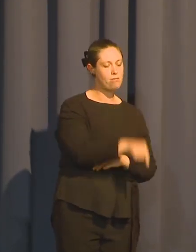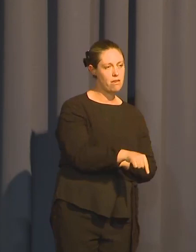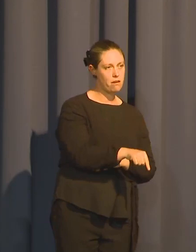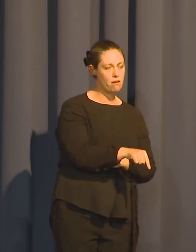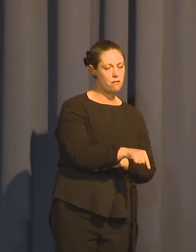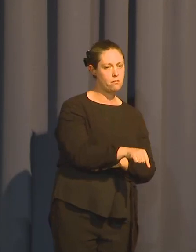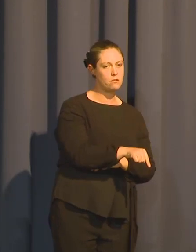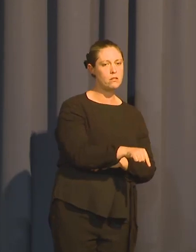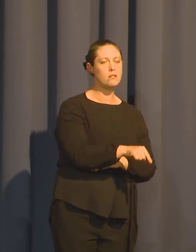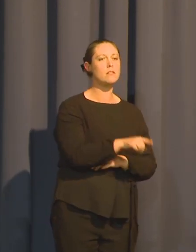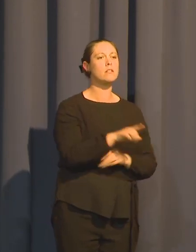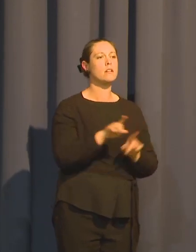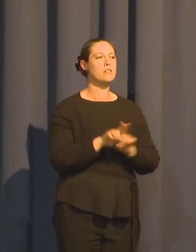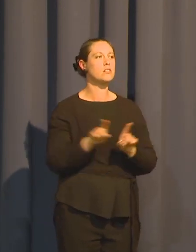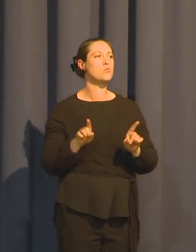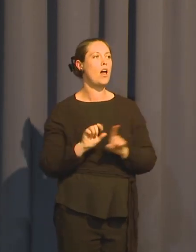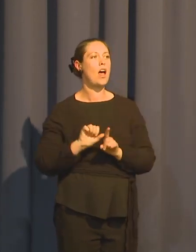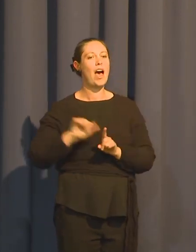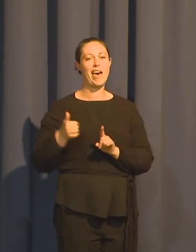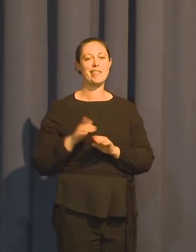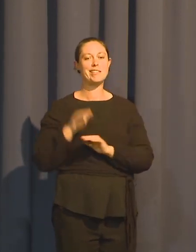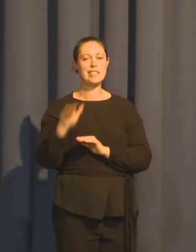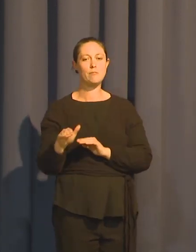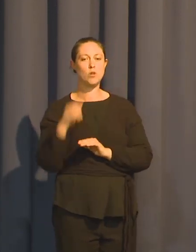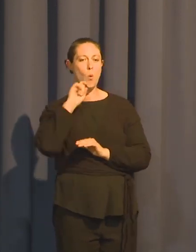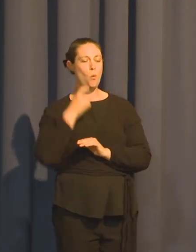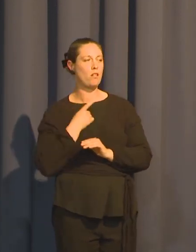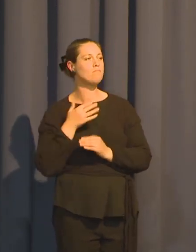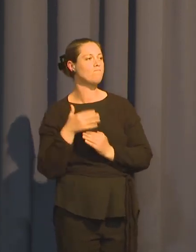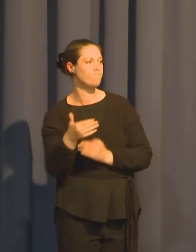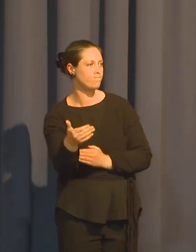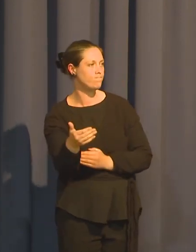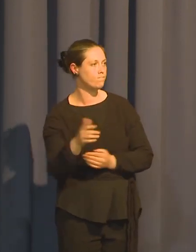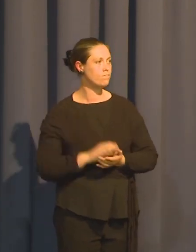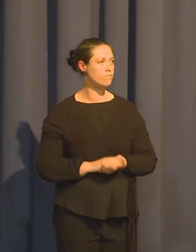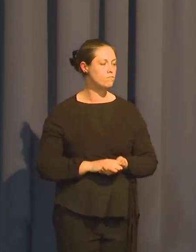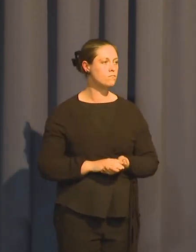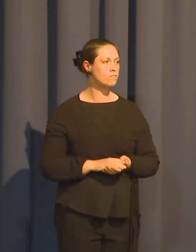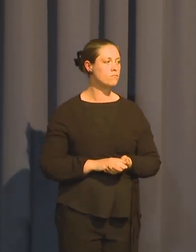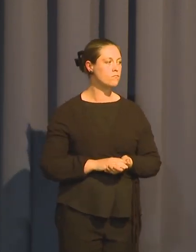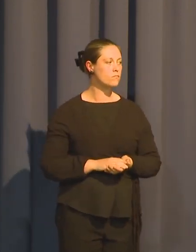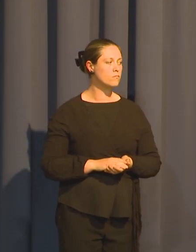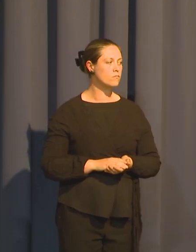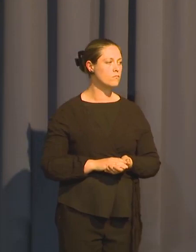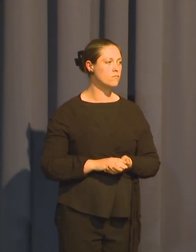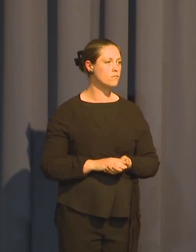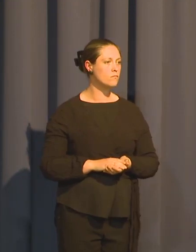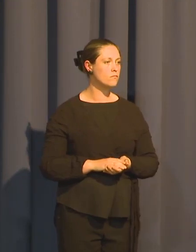our further next steps. So,